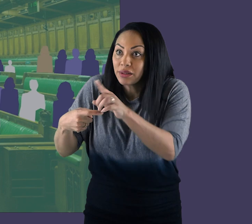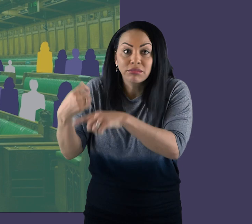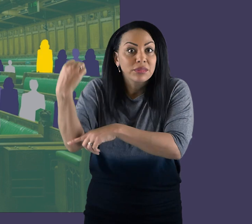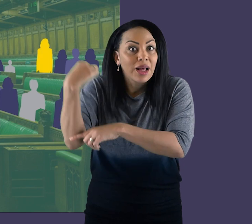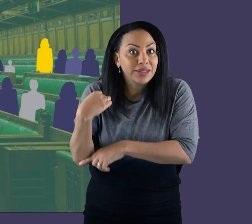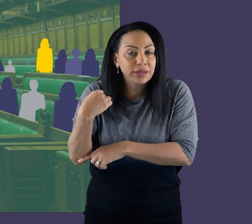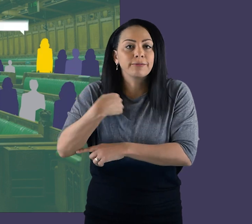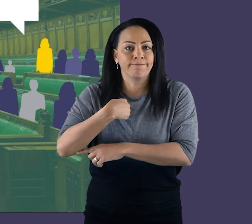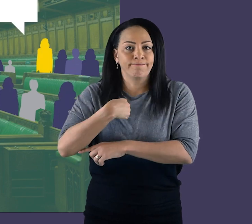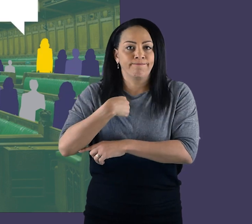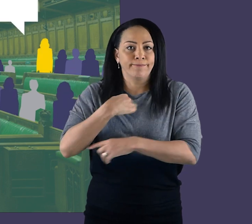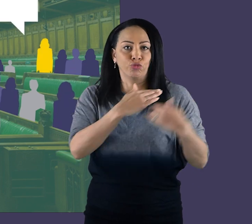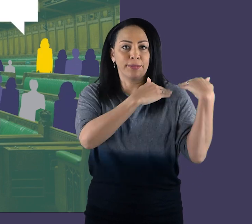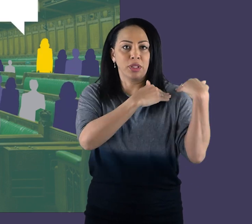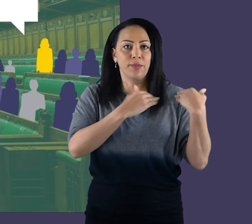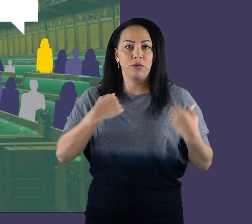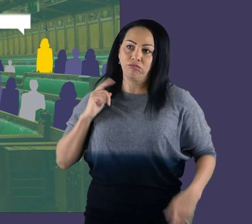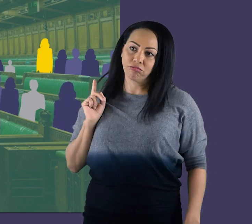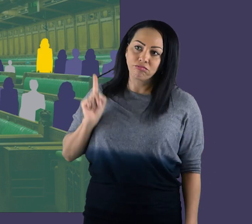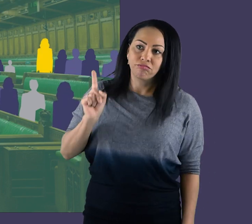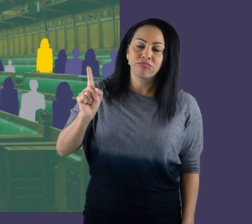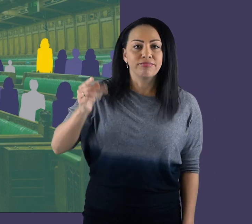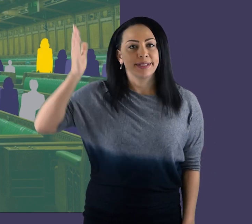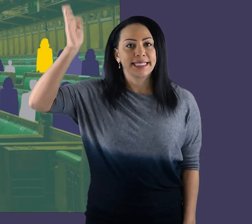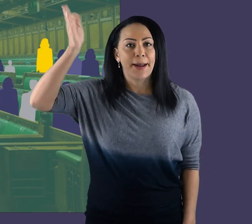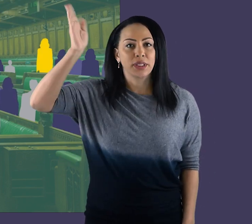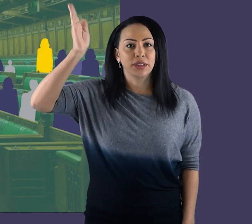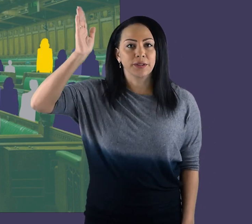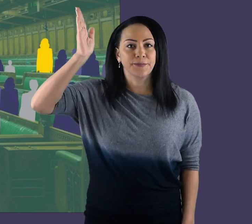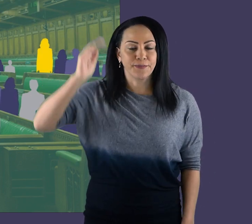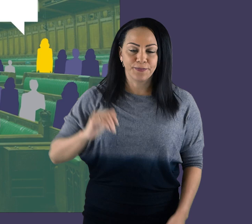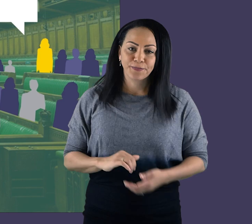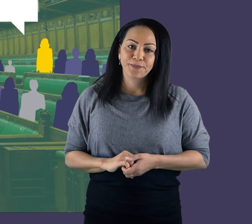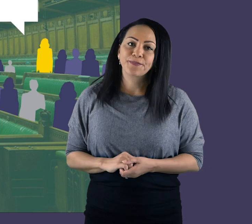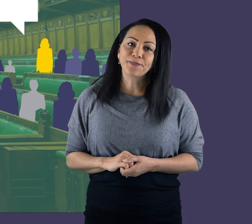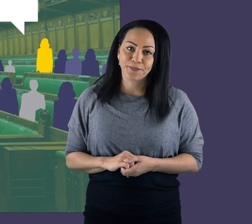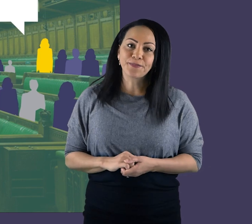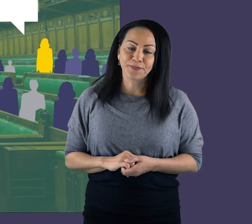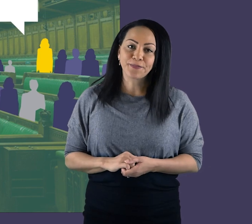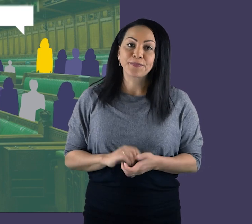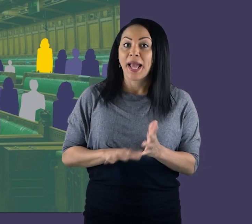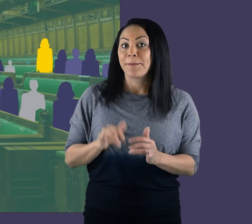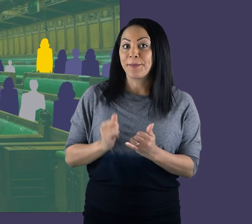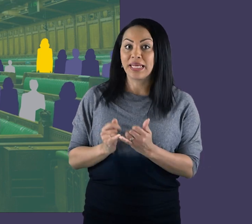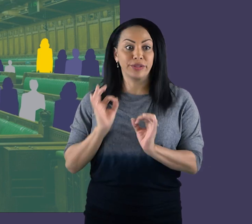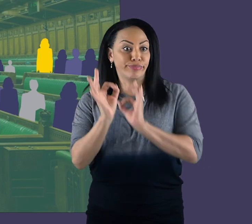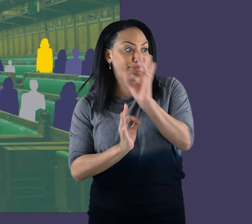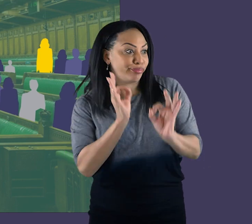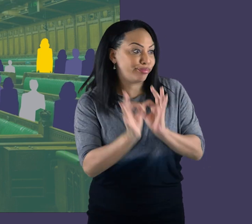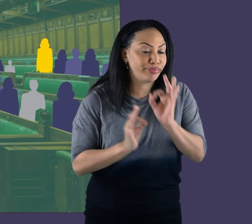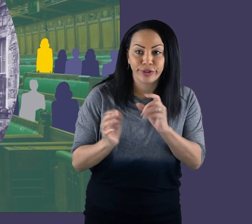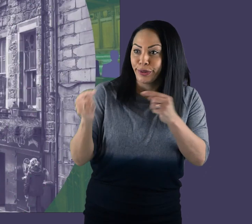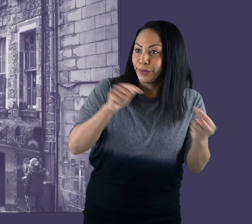the minister responsible is summoned to the House to make a statement in response. When questioning ministers and debating